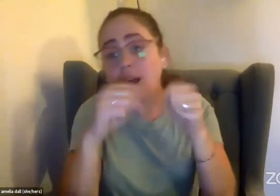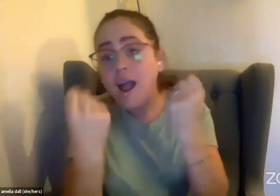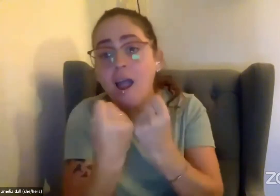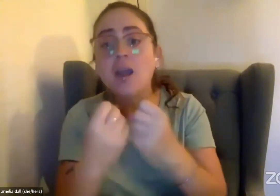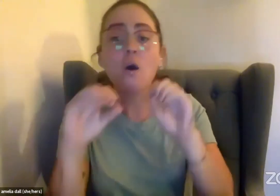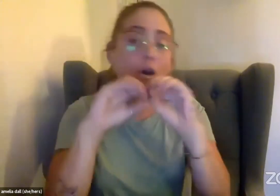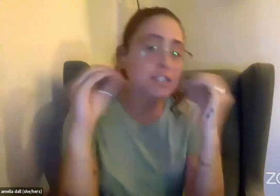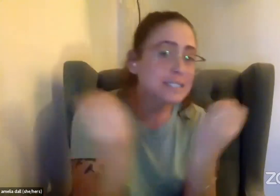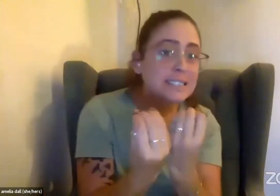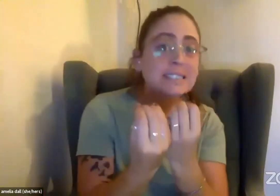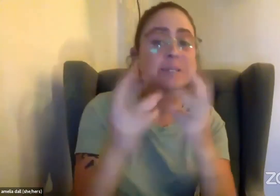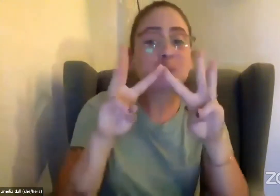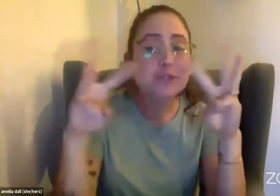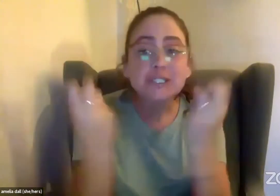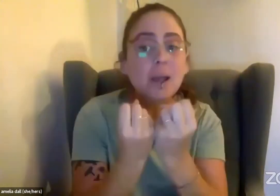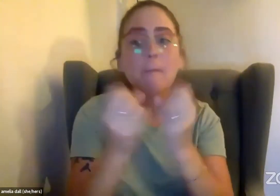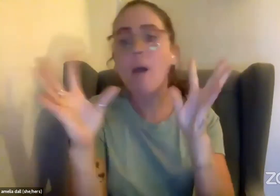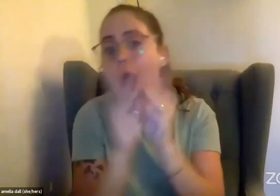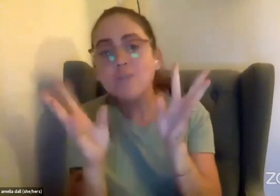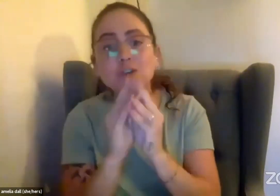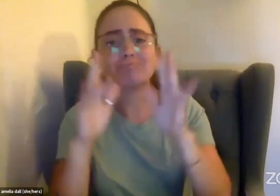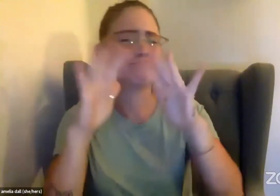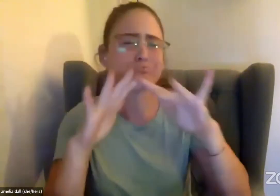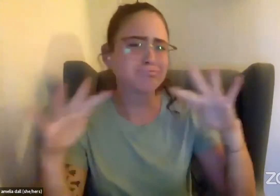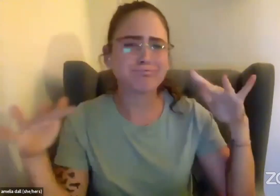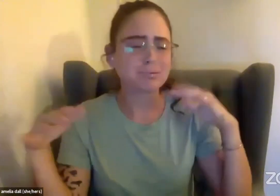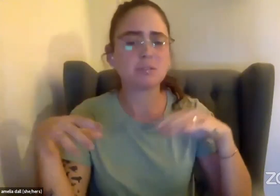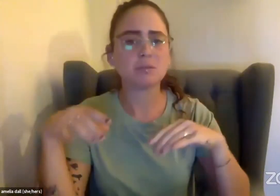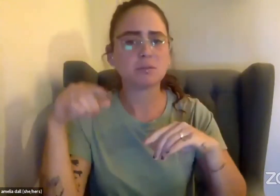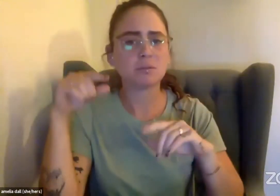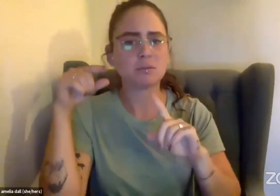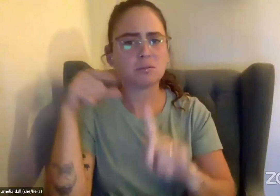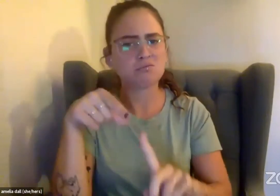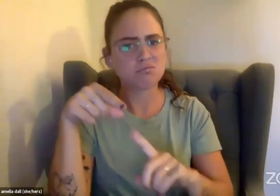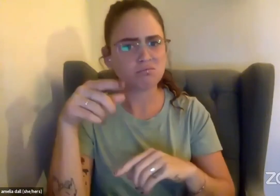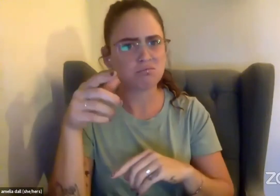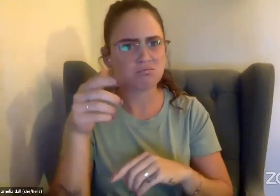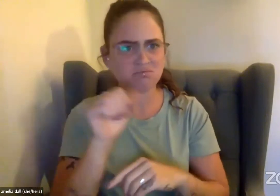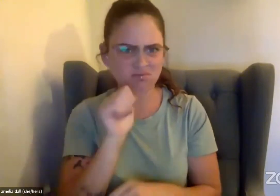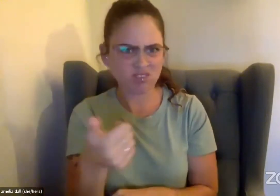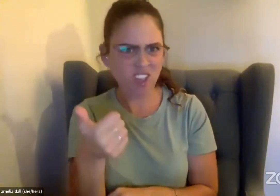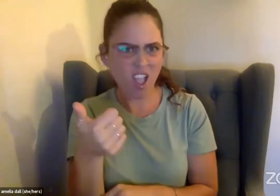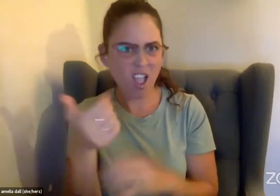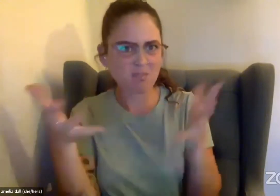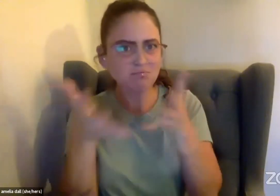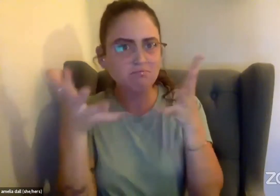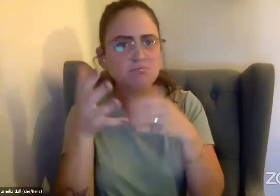of identifying and recognizing the absence of diversity.